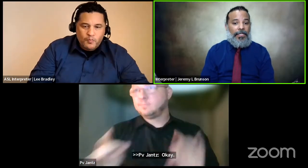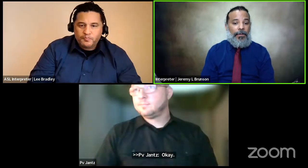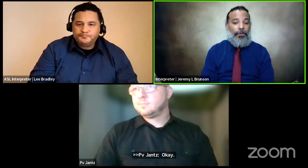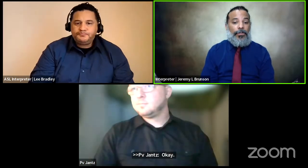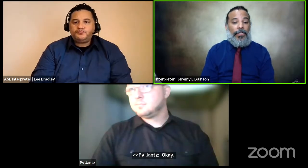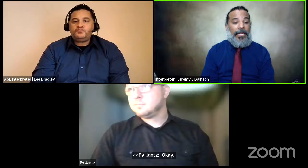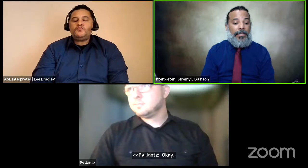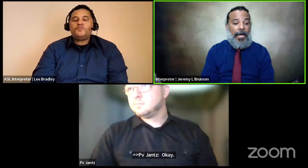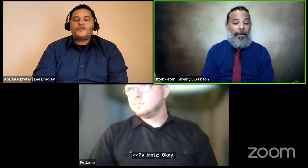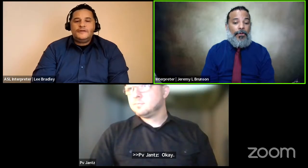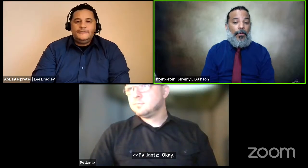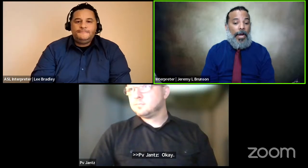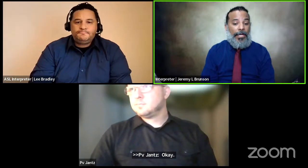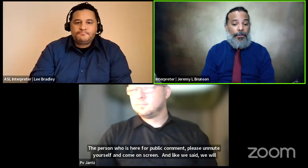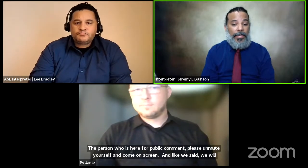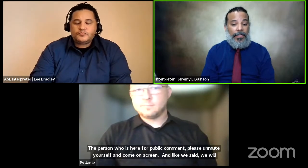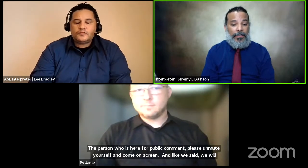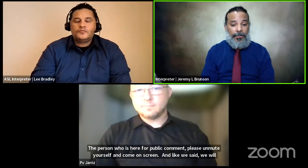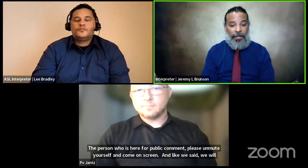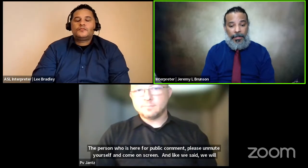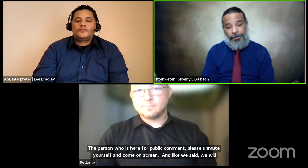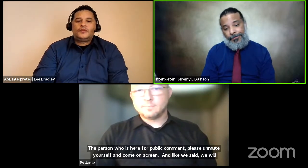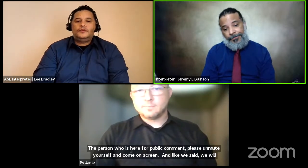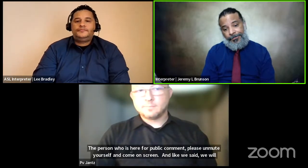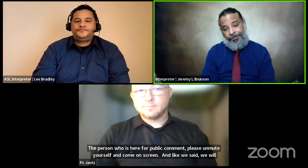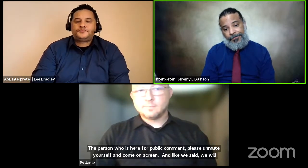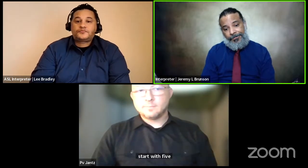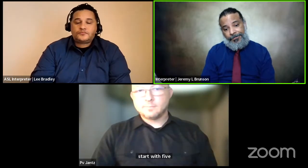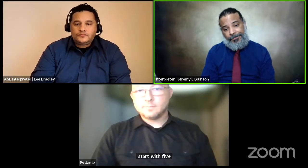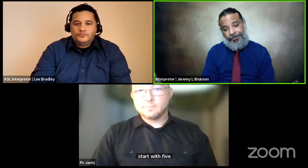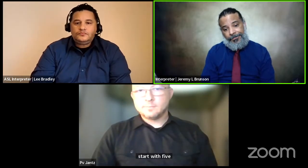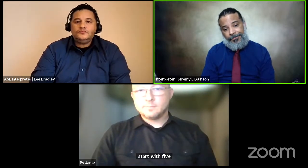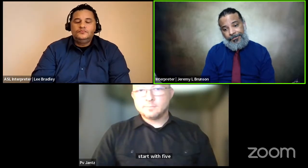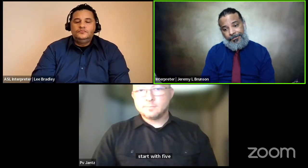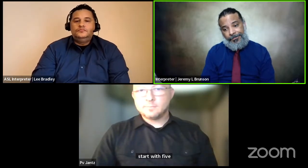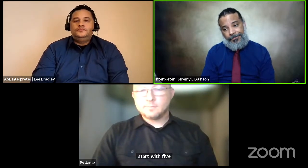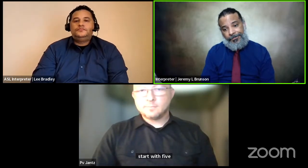5 minutes and we'll start that timer when you begin to speak.